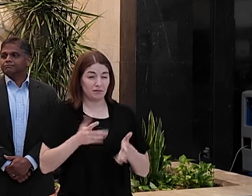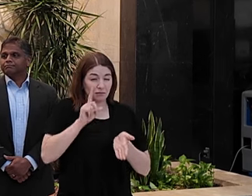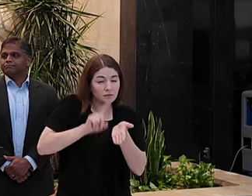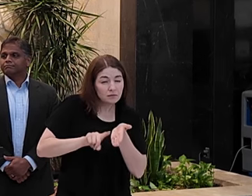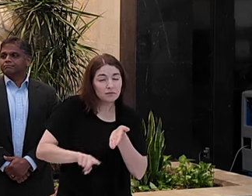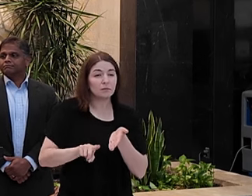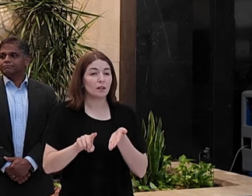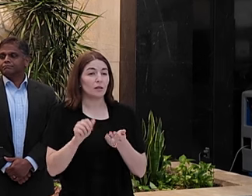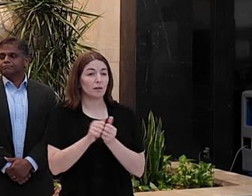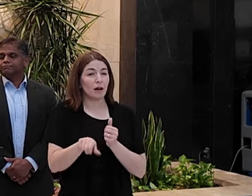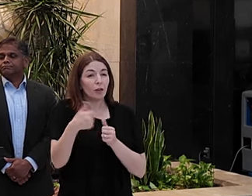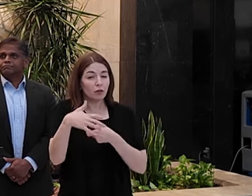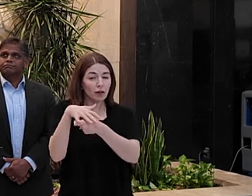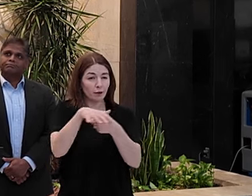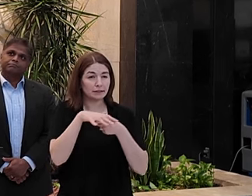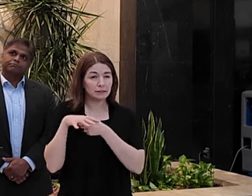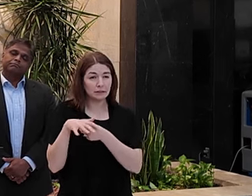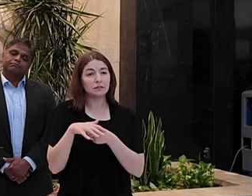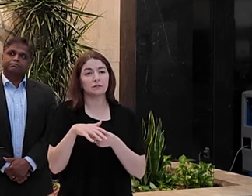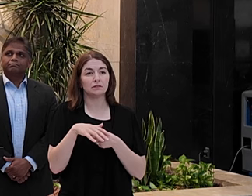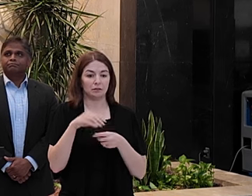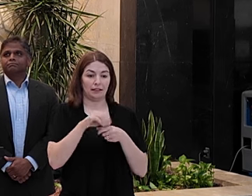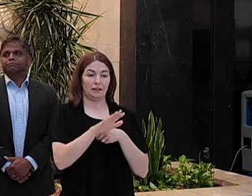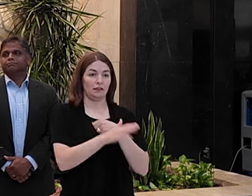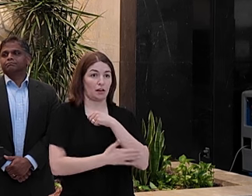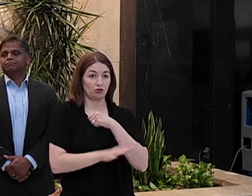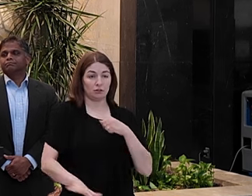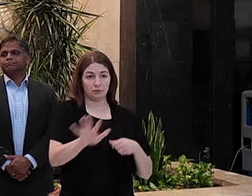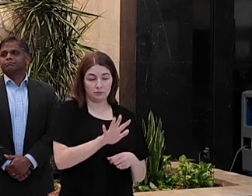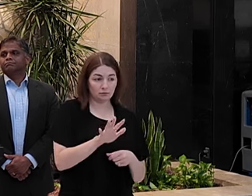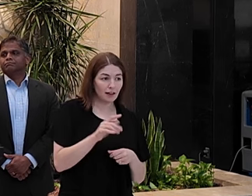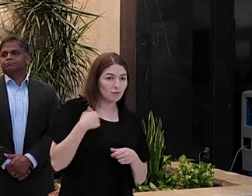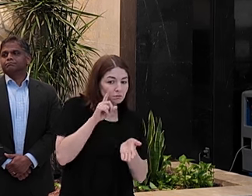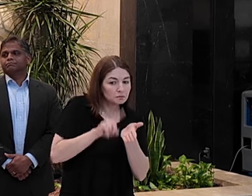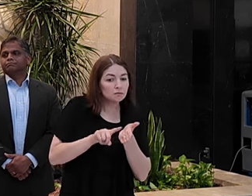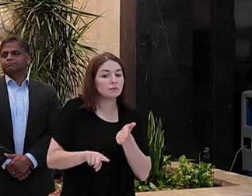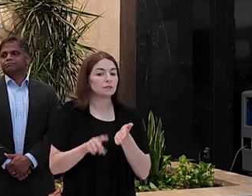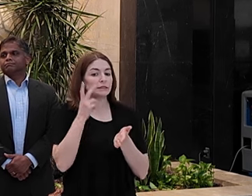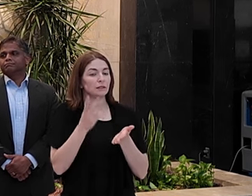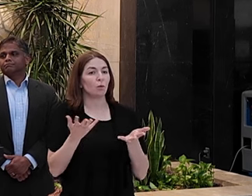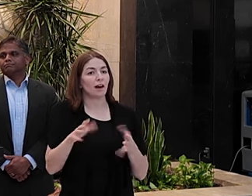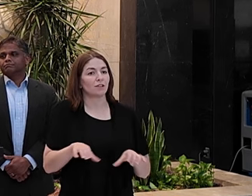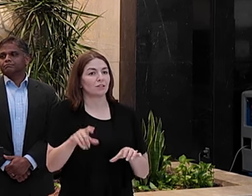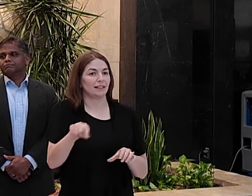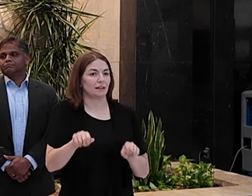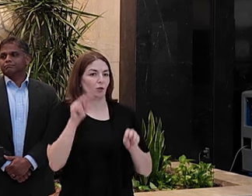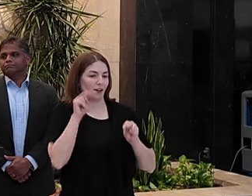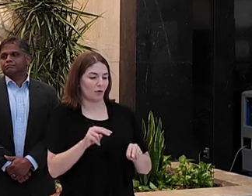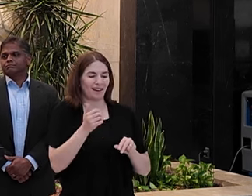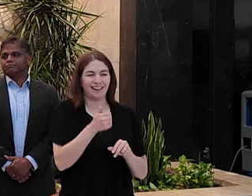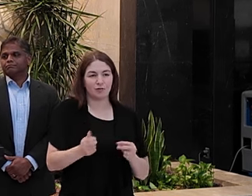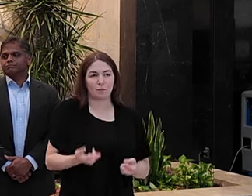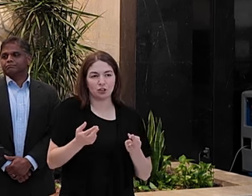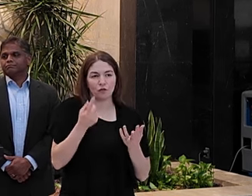municipalities or localities nationwide to see if there's any actions that they could look at, recommendations